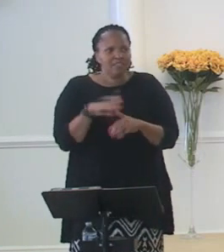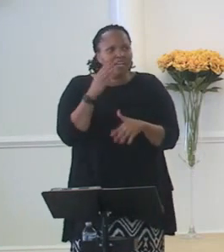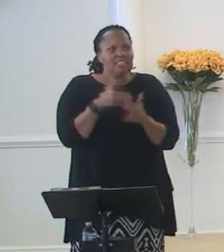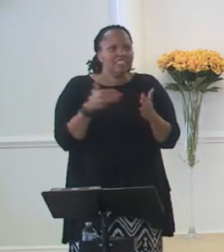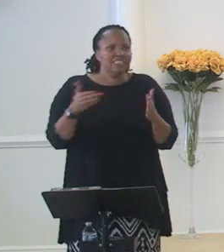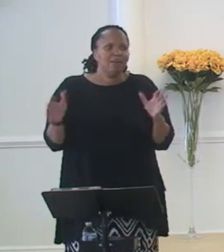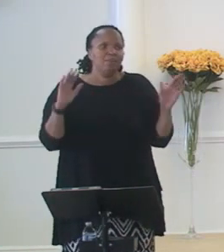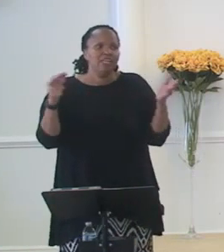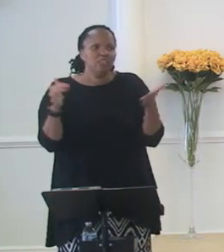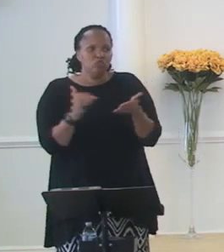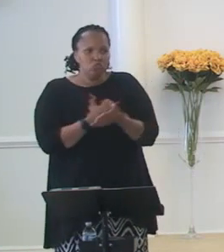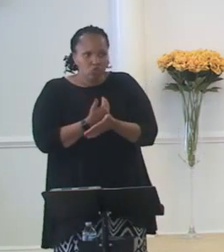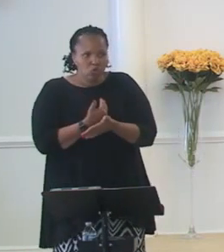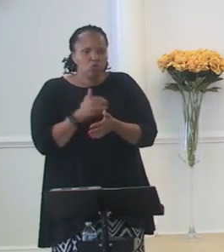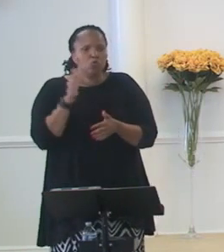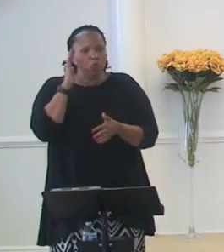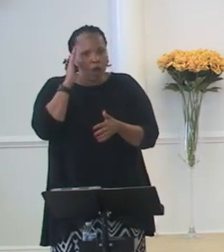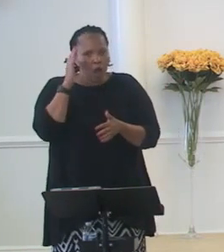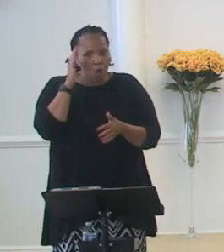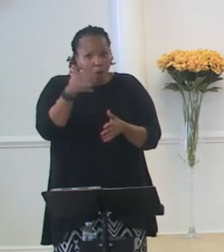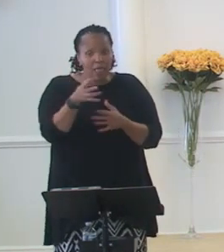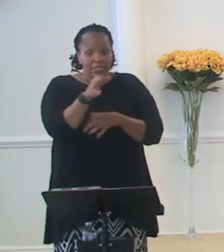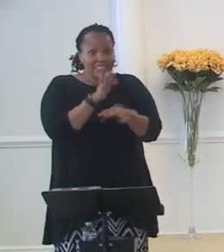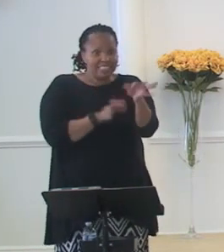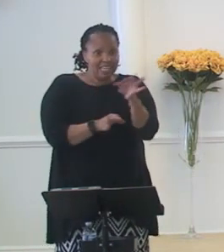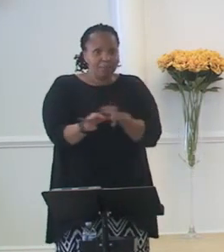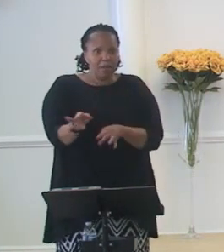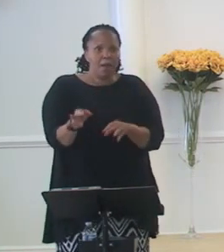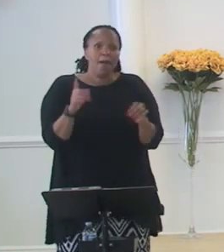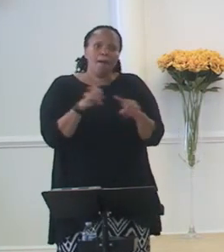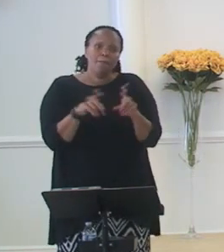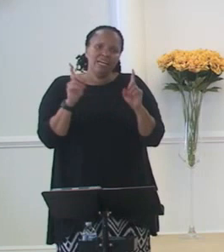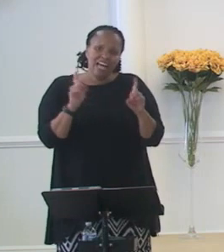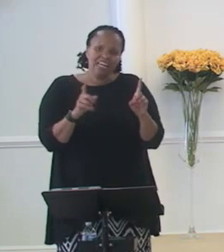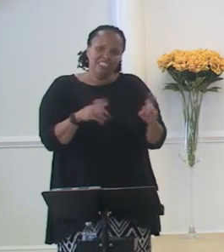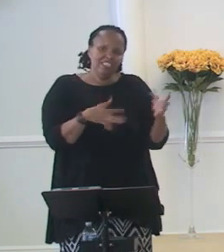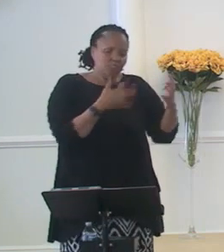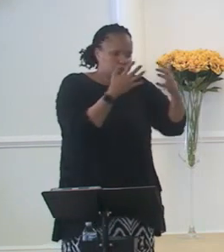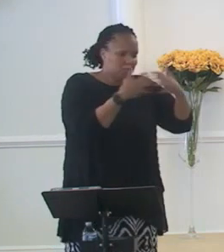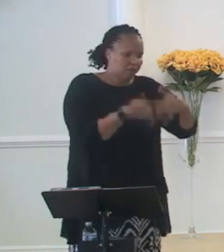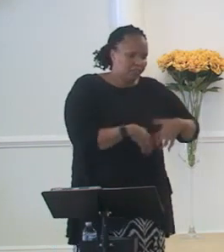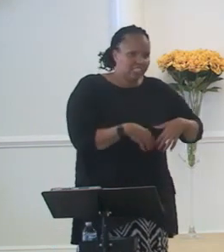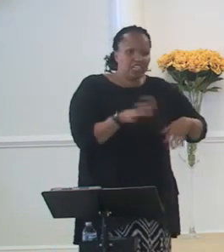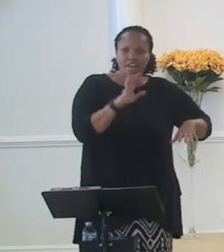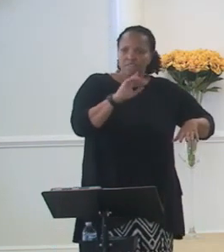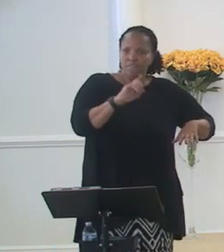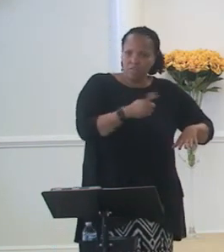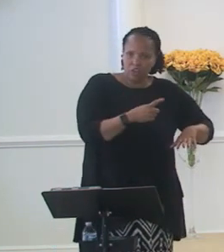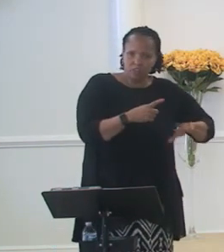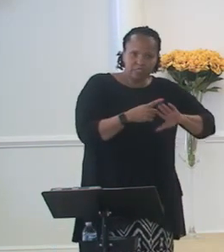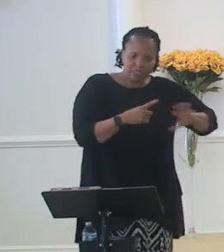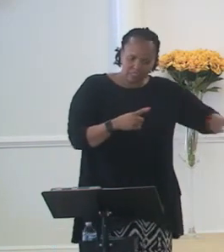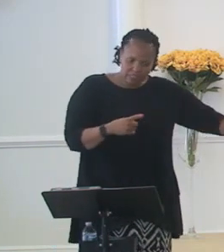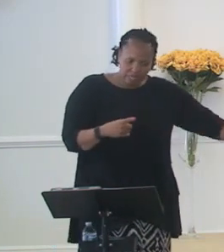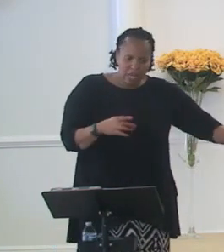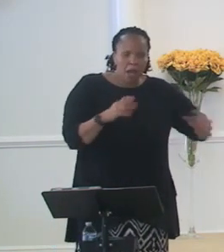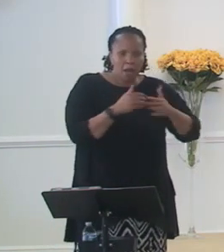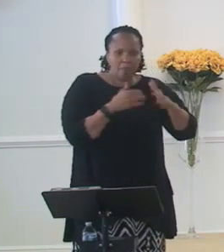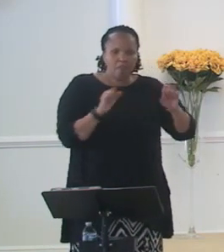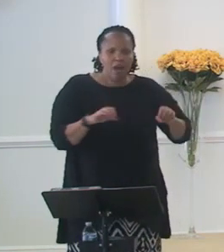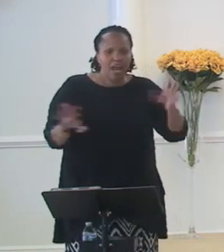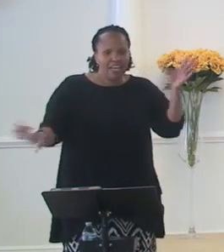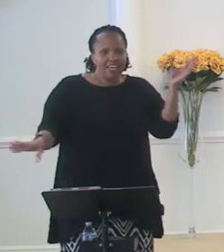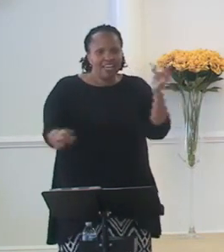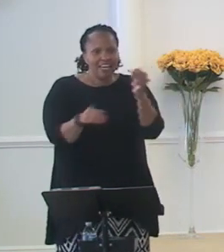something new is going to take its place. But I have to overthrow this building first before I can add the